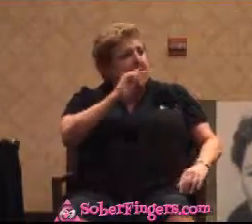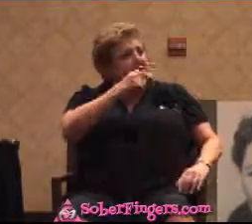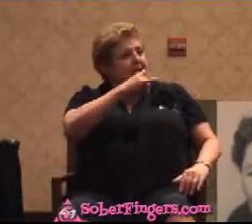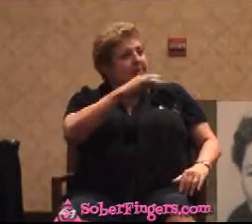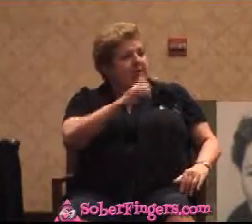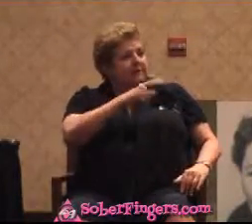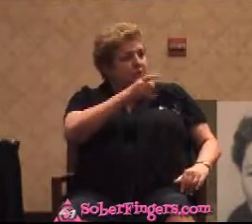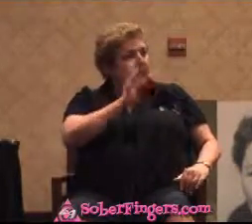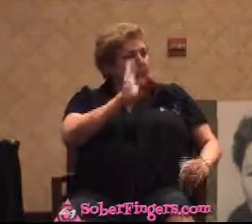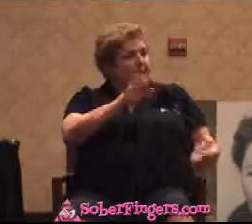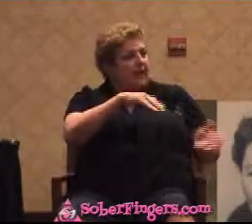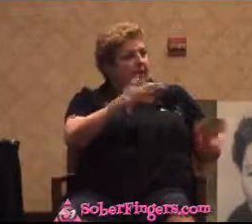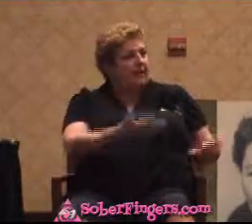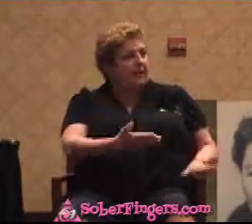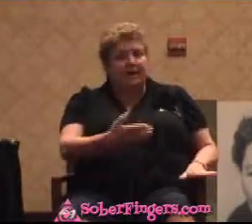die." And I said, "I know.